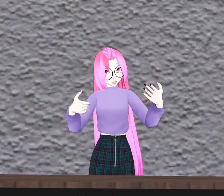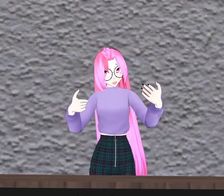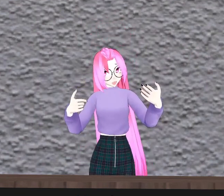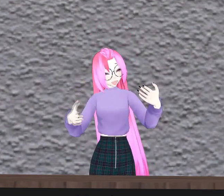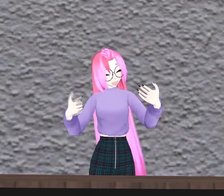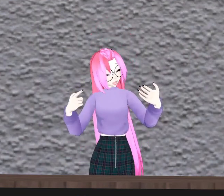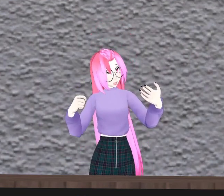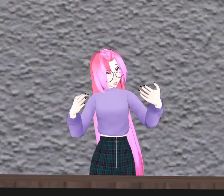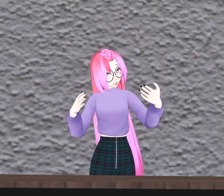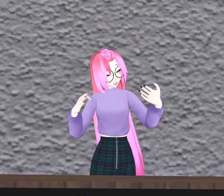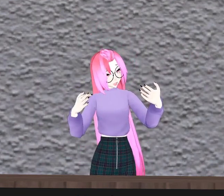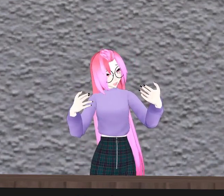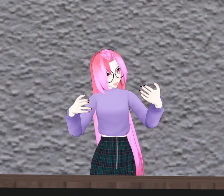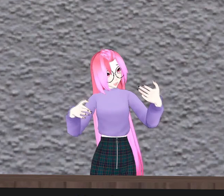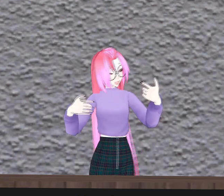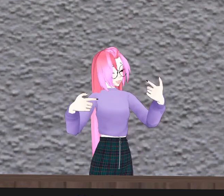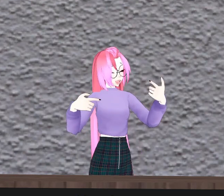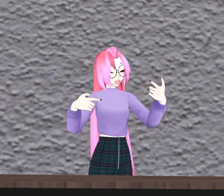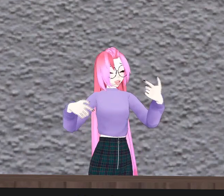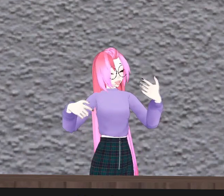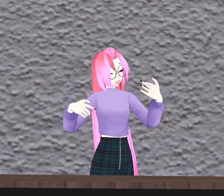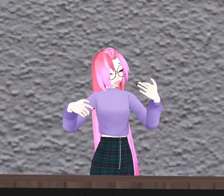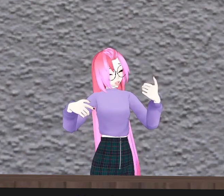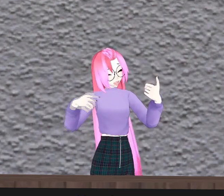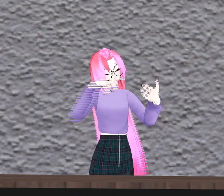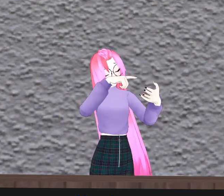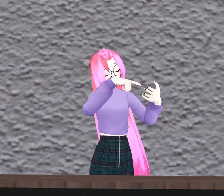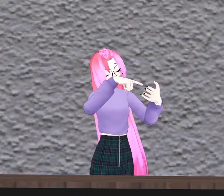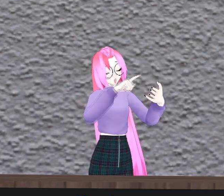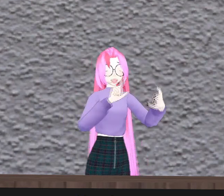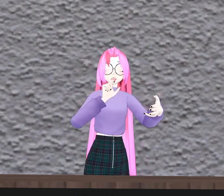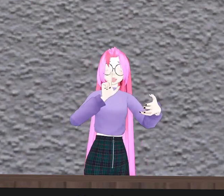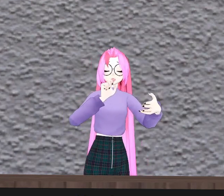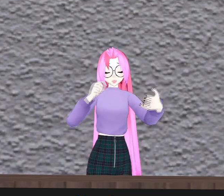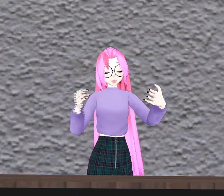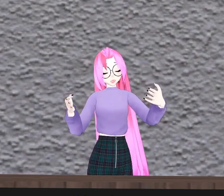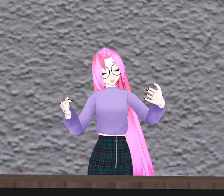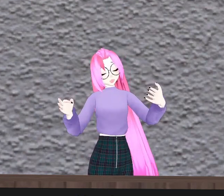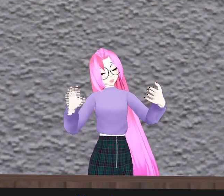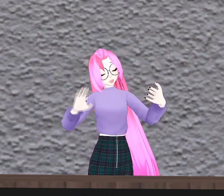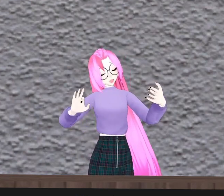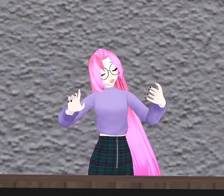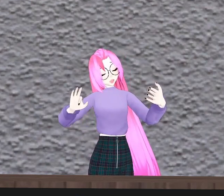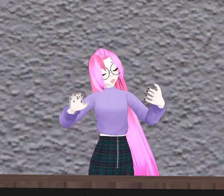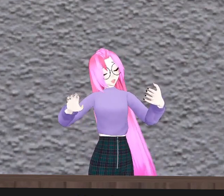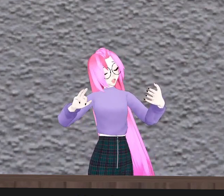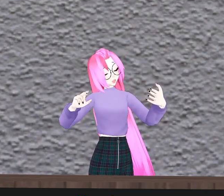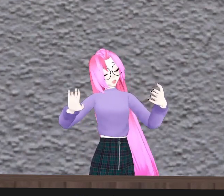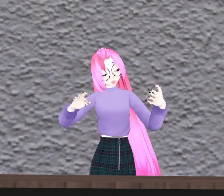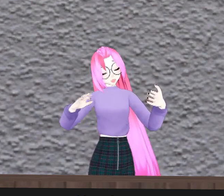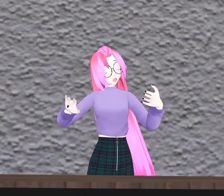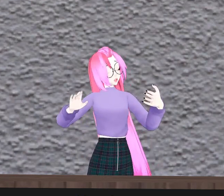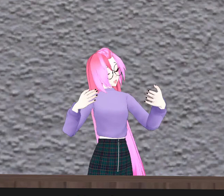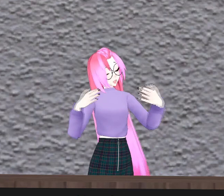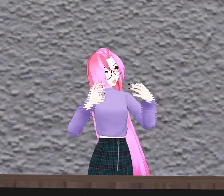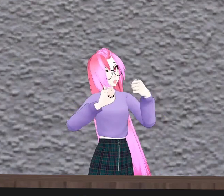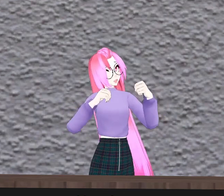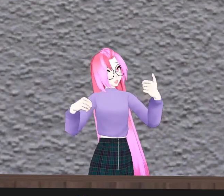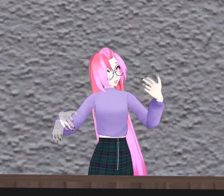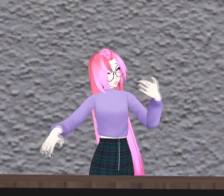You know, just 1, 2, 3, 4, 5, 6, 7. While you're scrolling through Twitter, just be finger spelling or doing your numbers with one